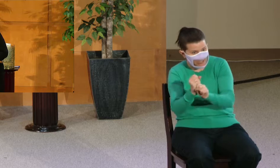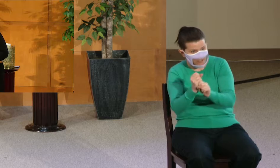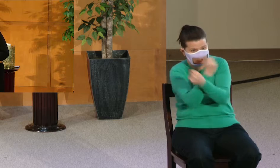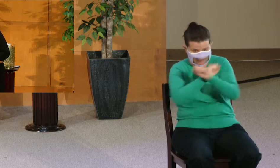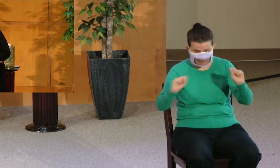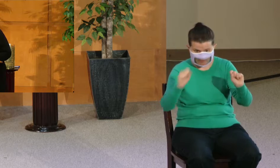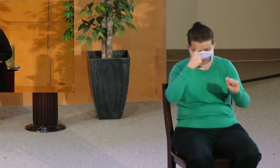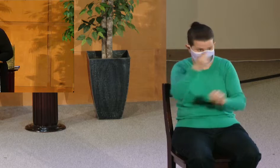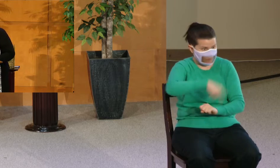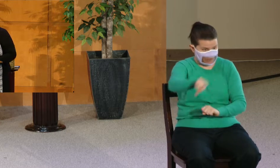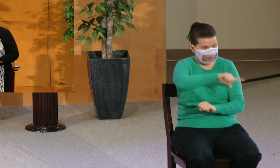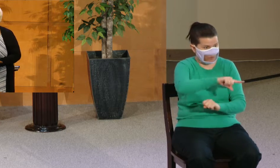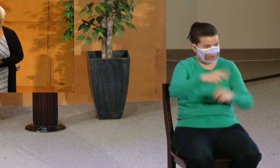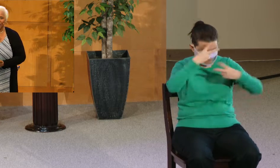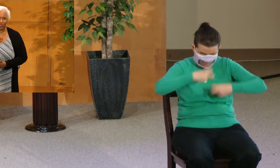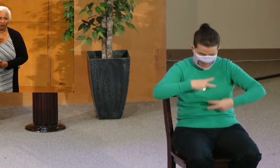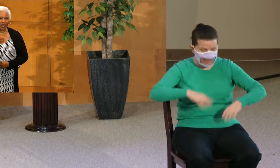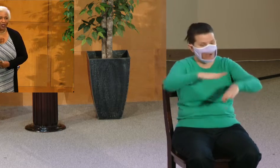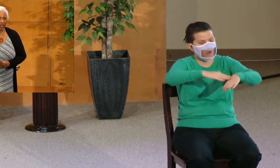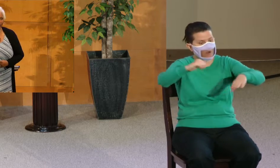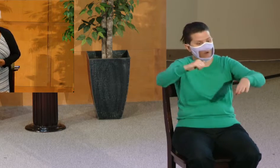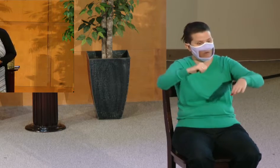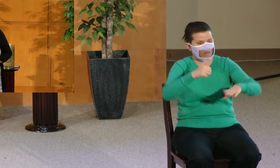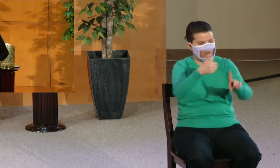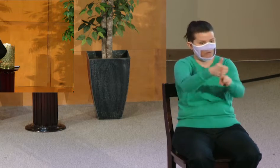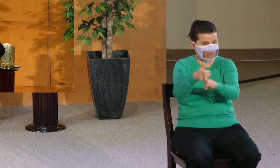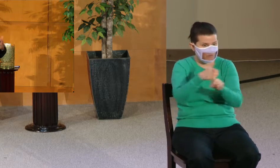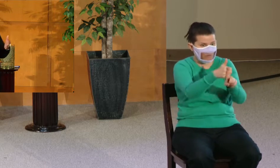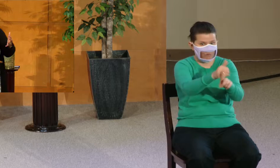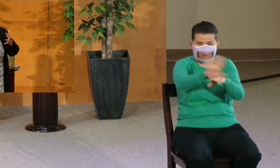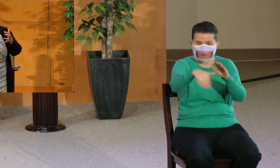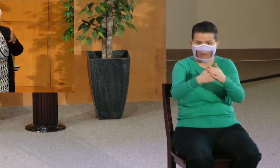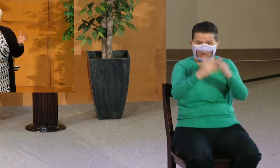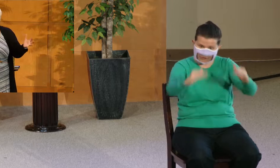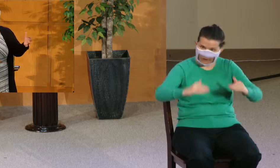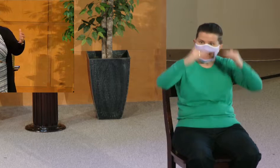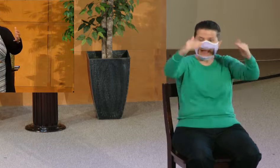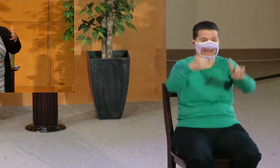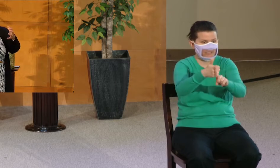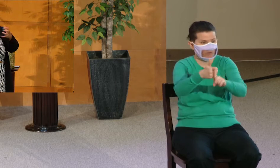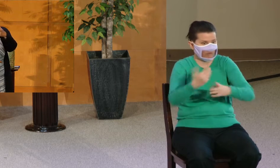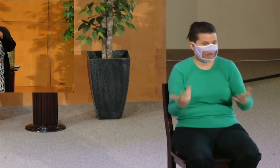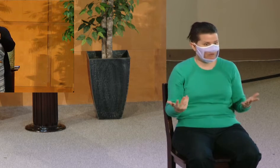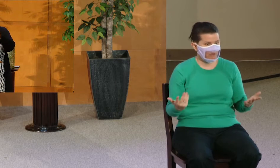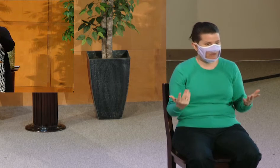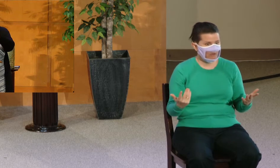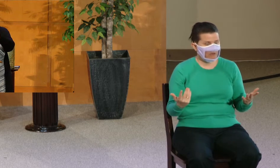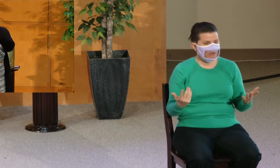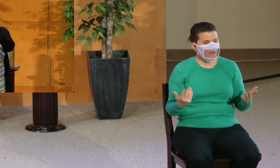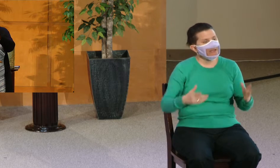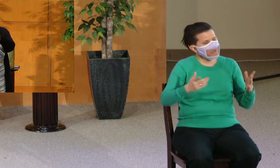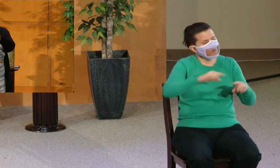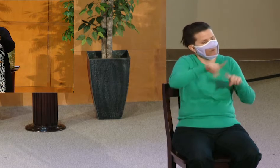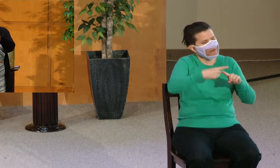highest self. That's my personal passion and my call, right? And so when we come together, there is this magnetic